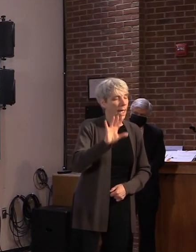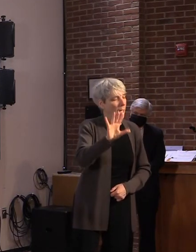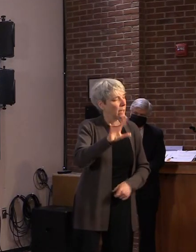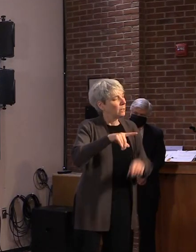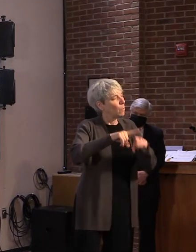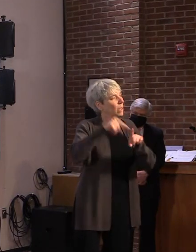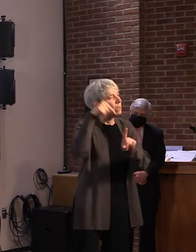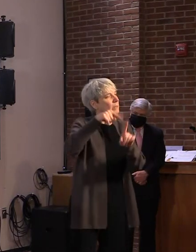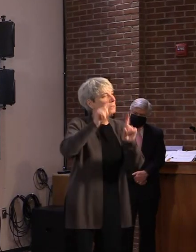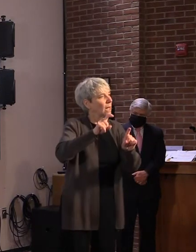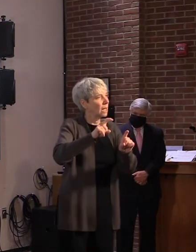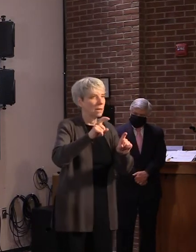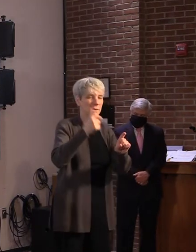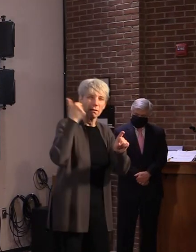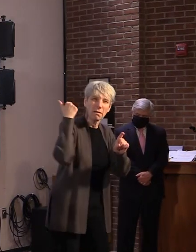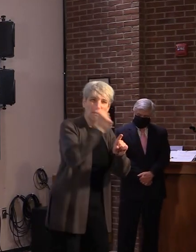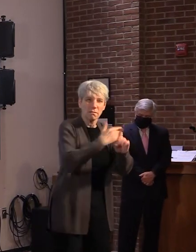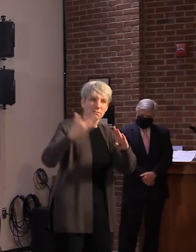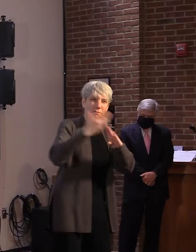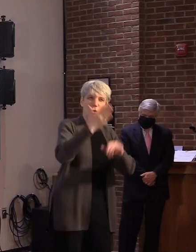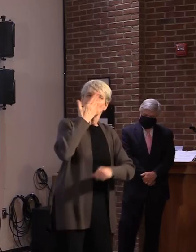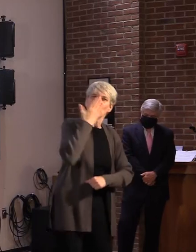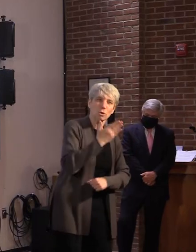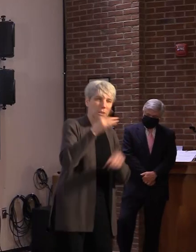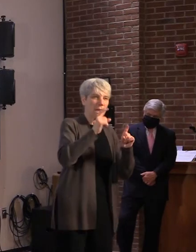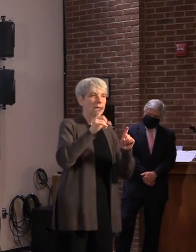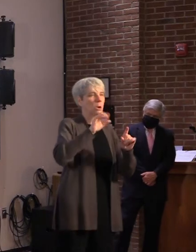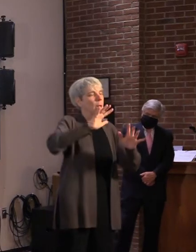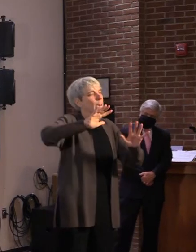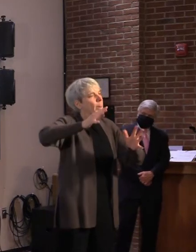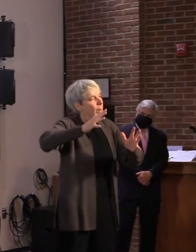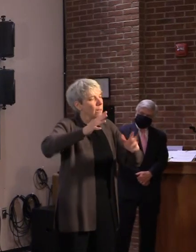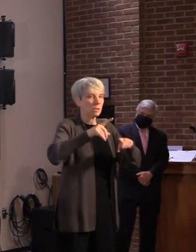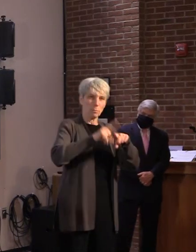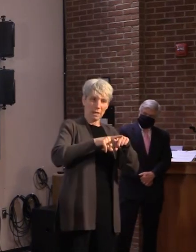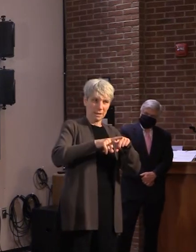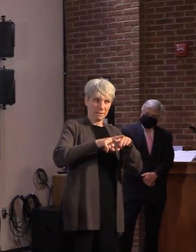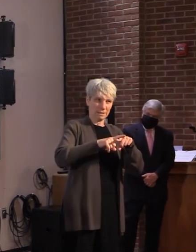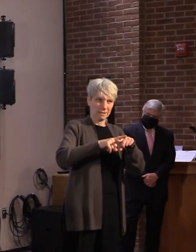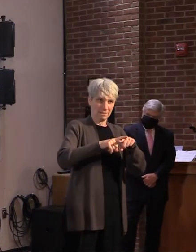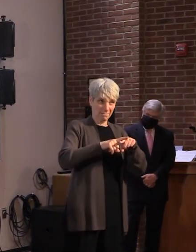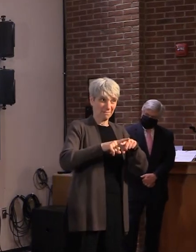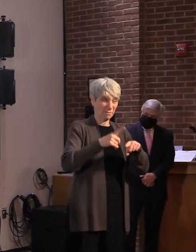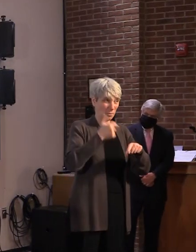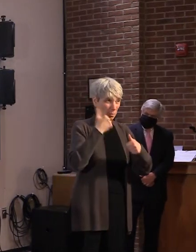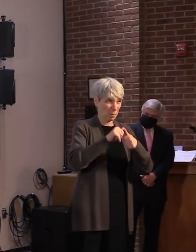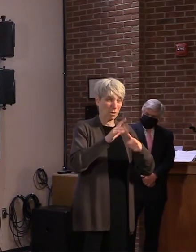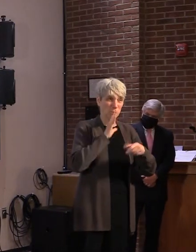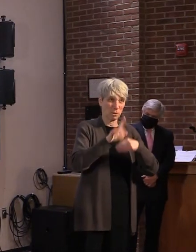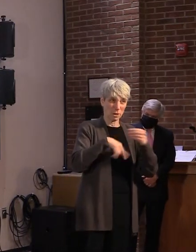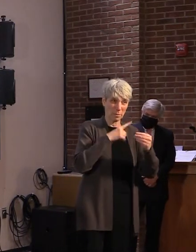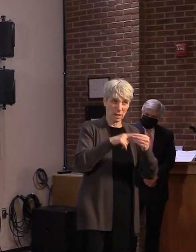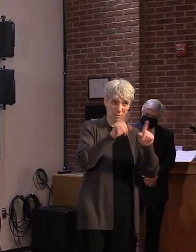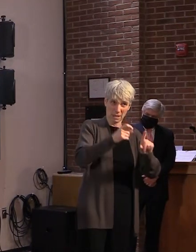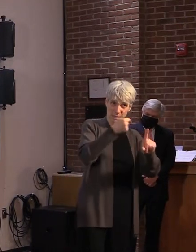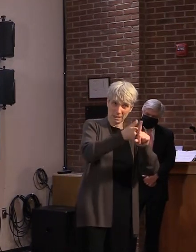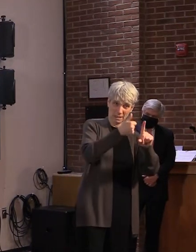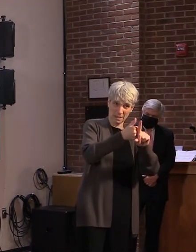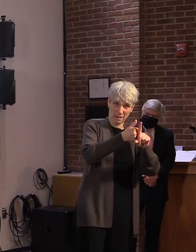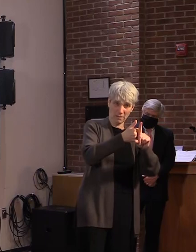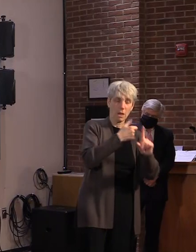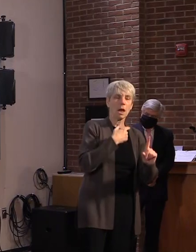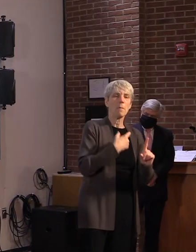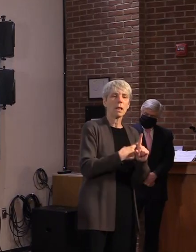the sensitivity and specificity, as I've been discussing, and then how prevalent is the SARS-CoV-2 in our